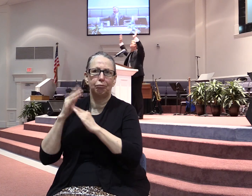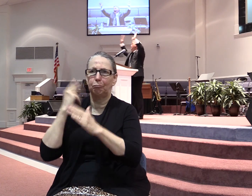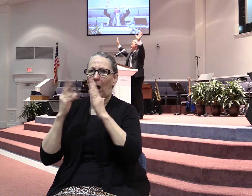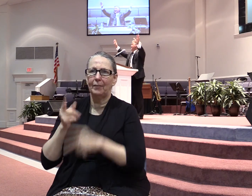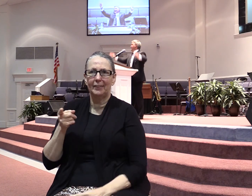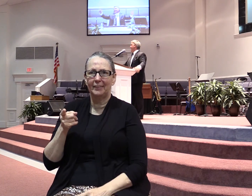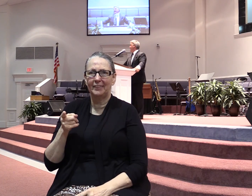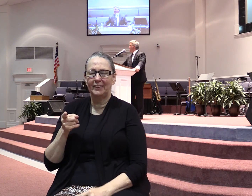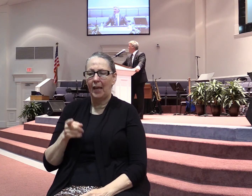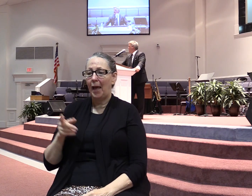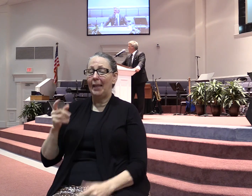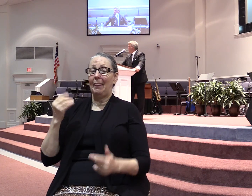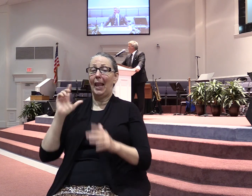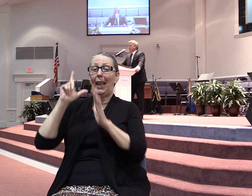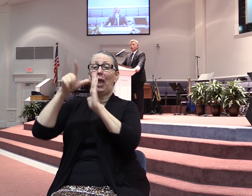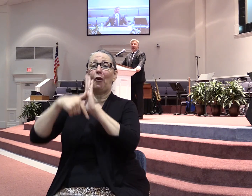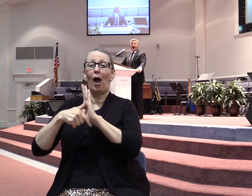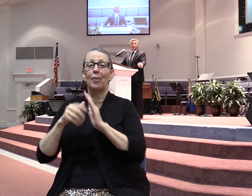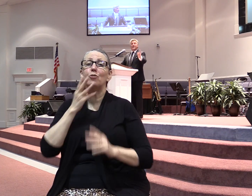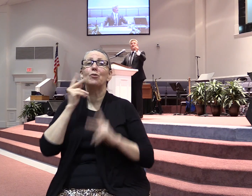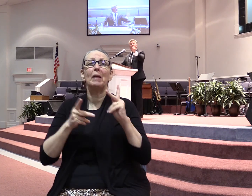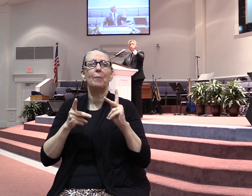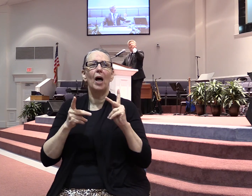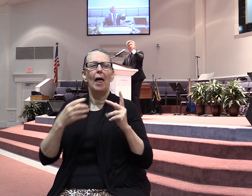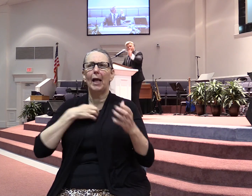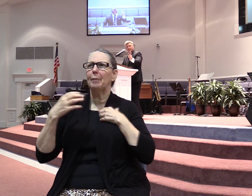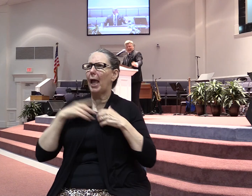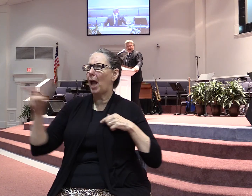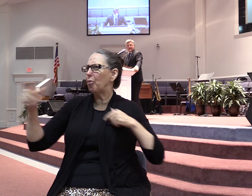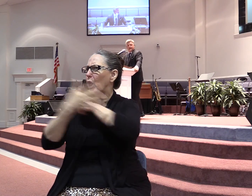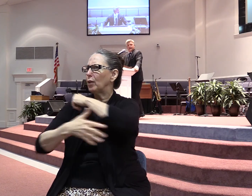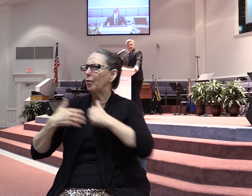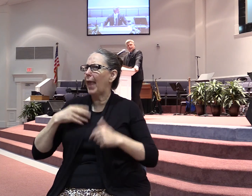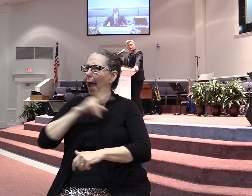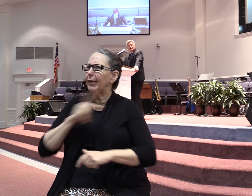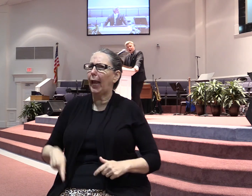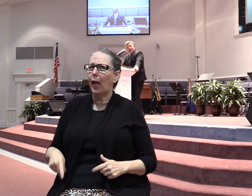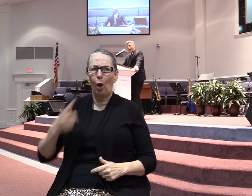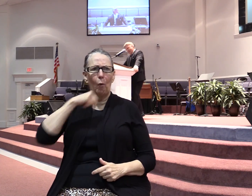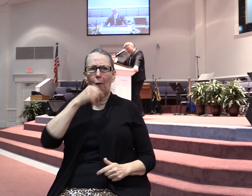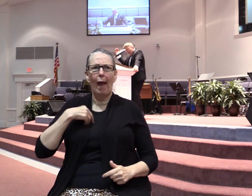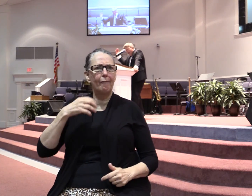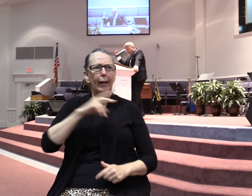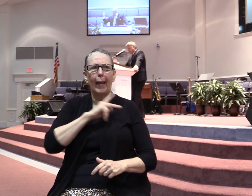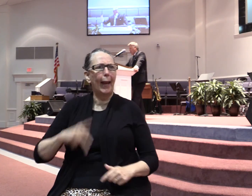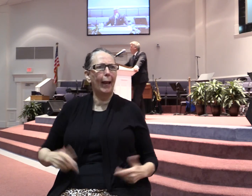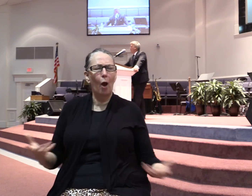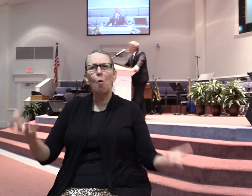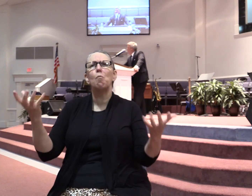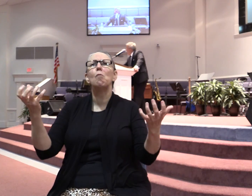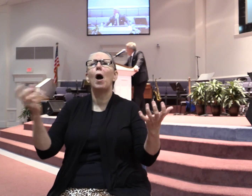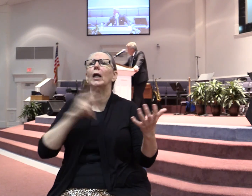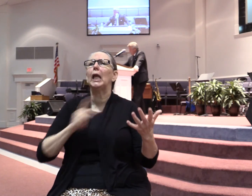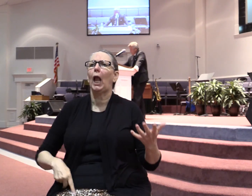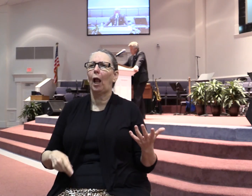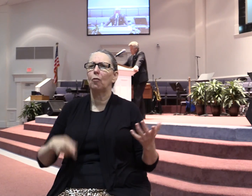No, give us a king. So God, with his own choosing, chose Saul, a man head and shoulders